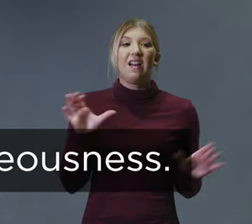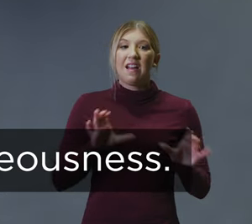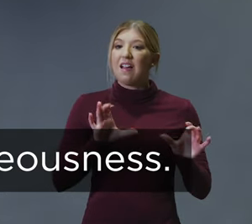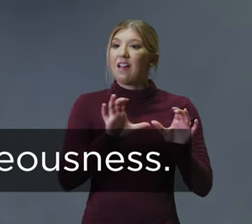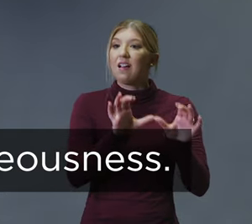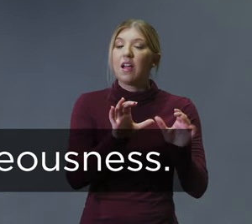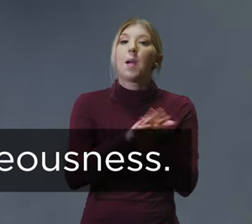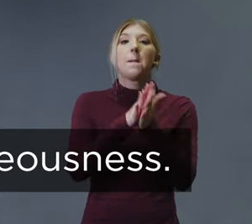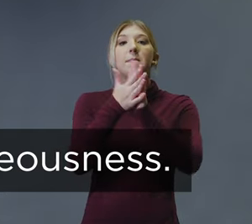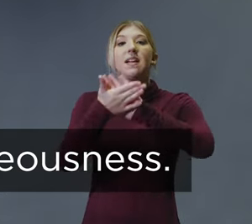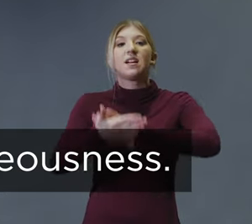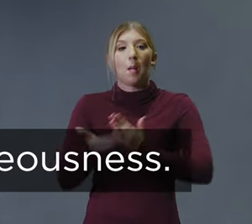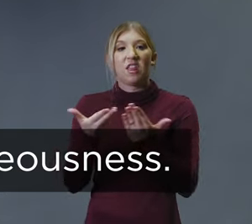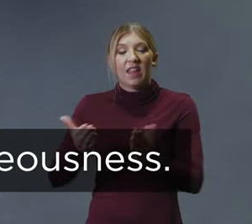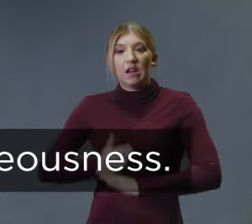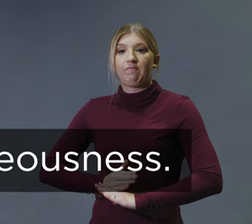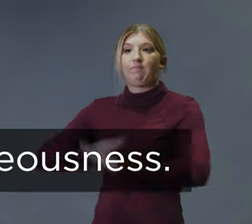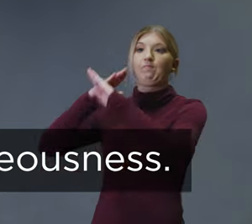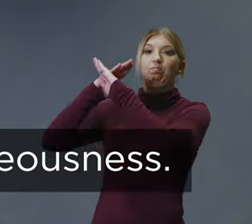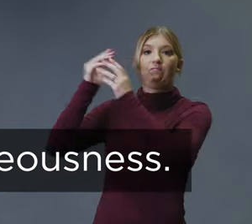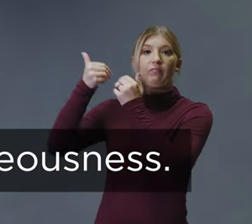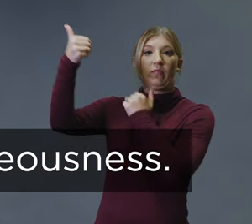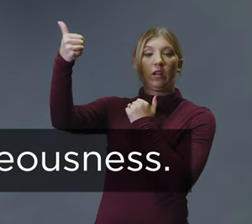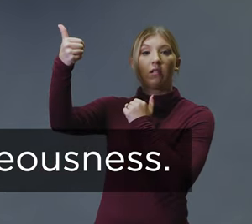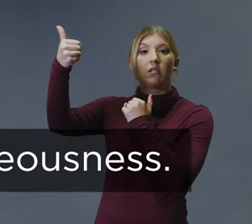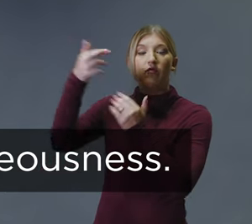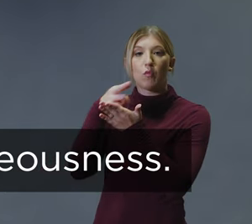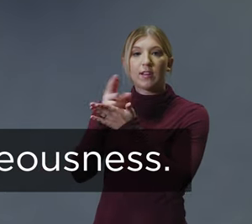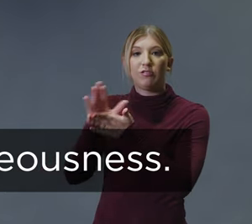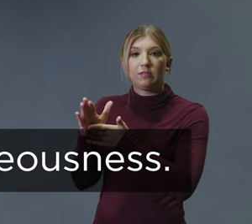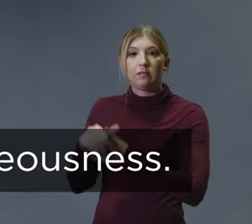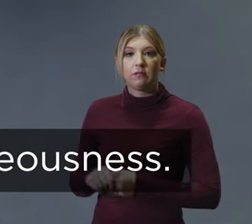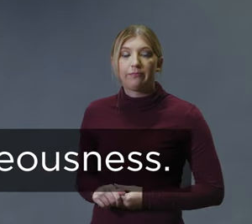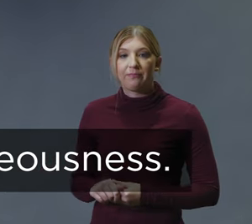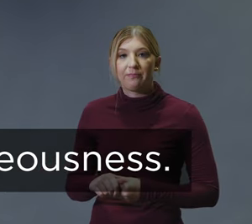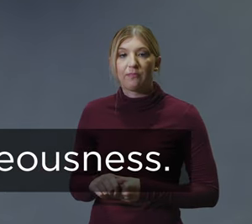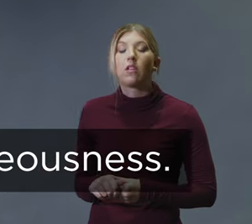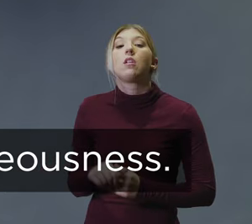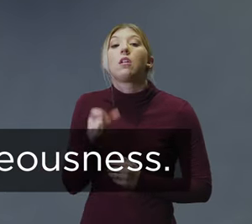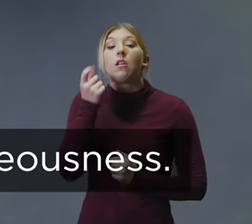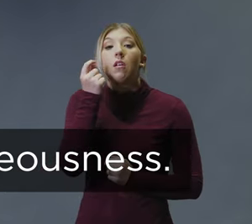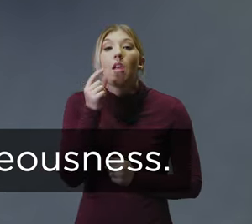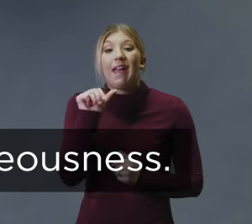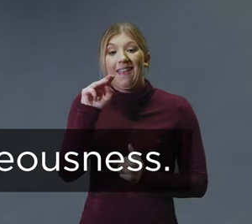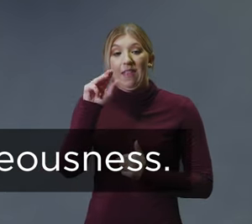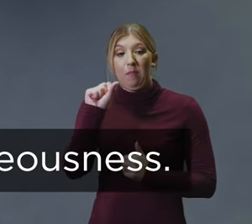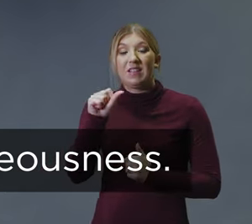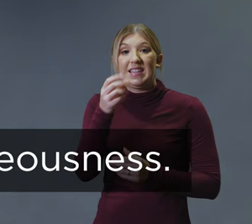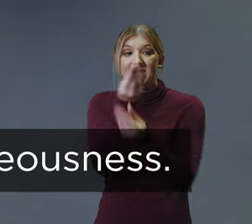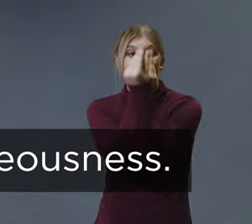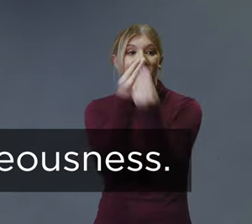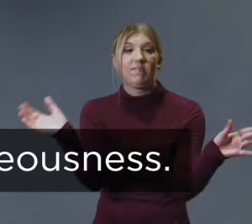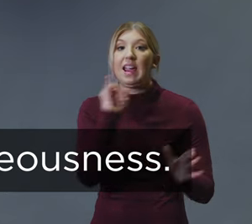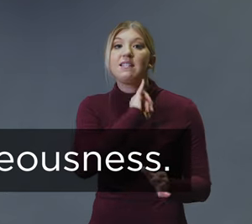in, can become the very things that are blocking us from righteousness. This is what Amos is saying to Israel,